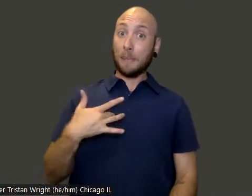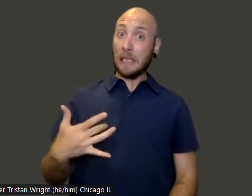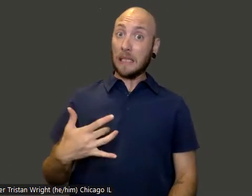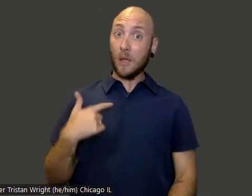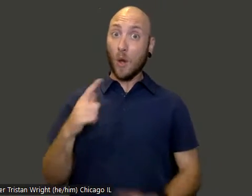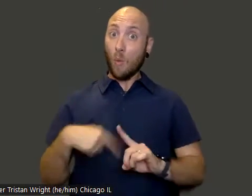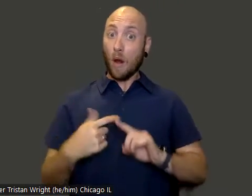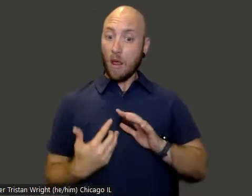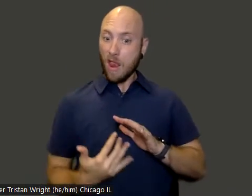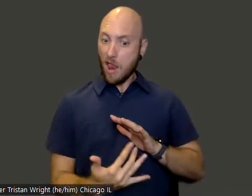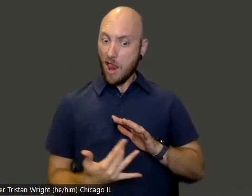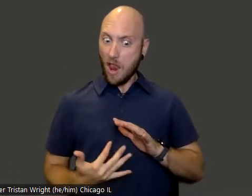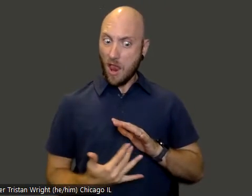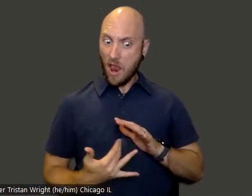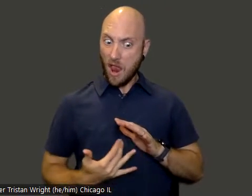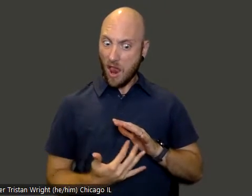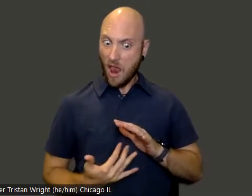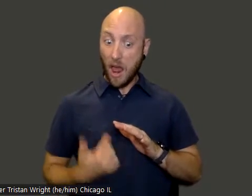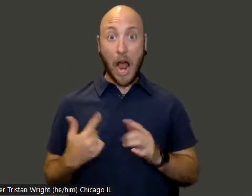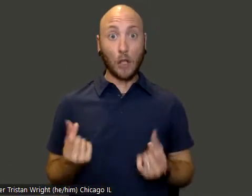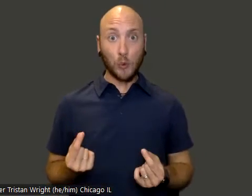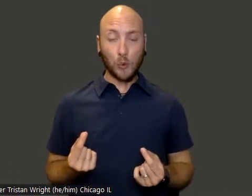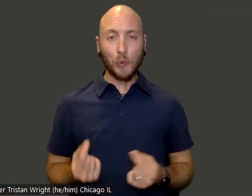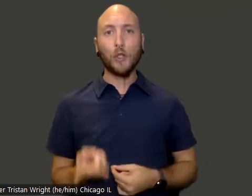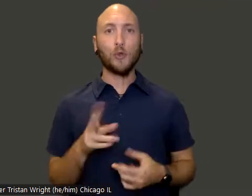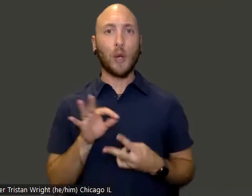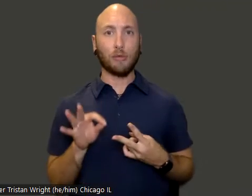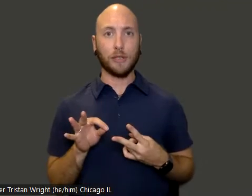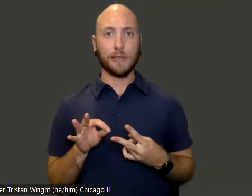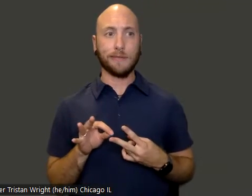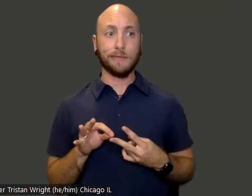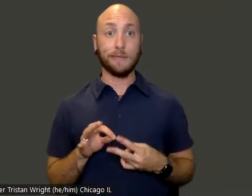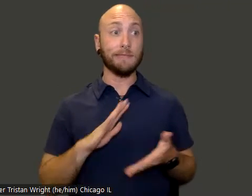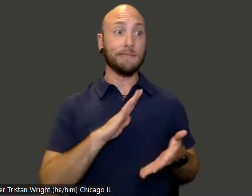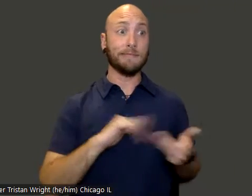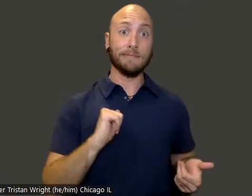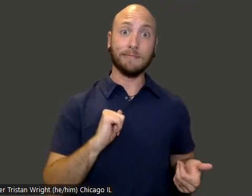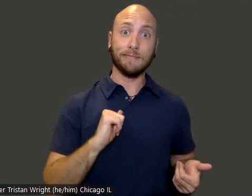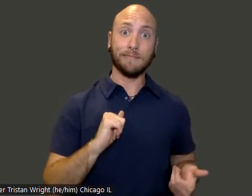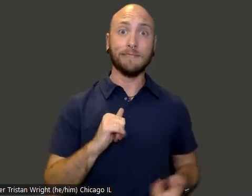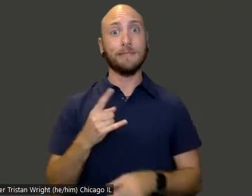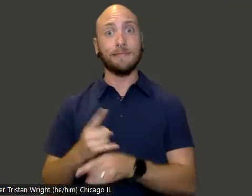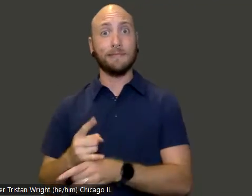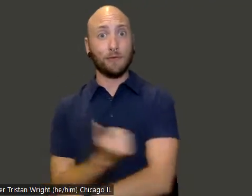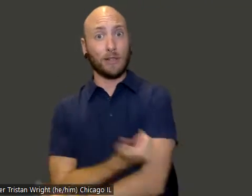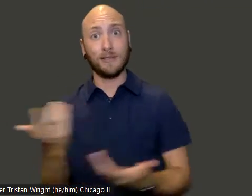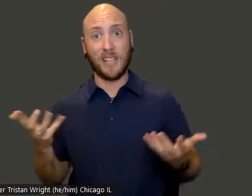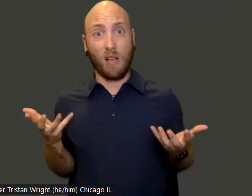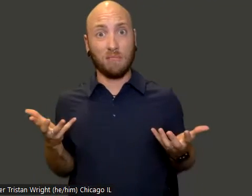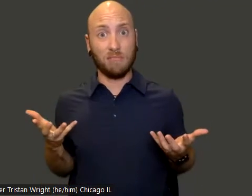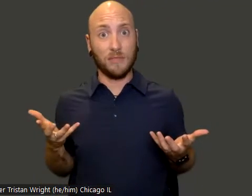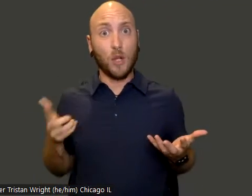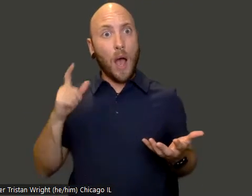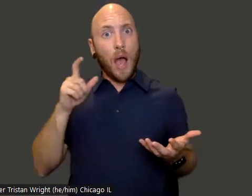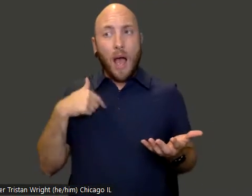people, right? I'm either going to bang some chicks, or I'm going to do drugs and alcohol. And that's what's up. So